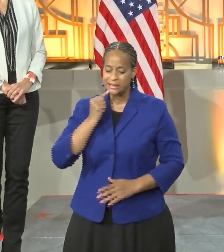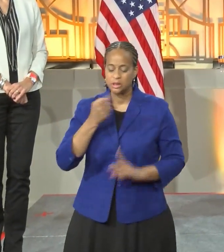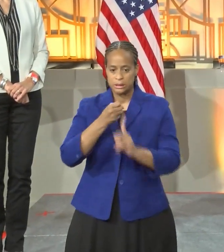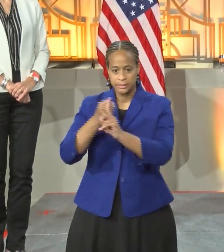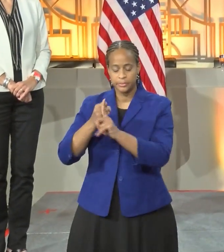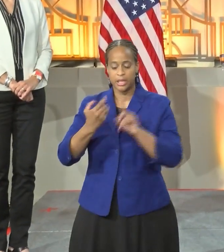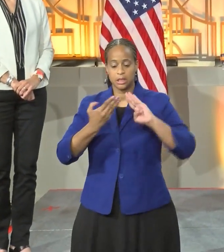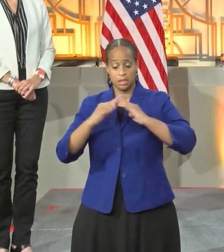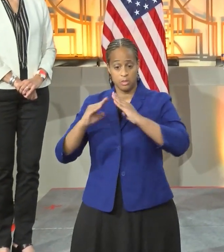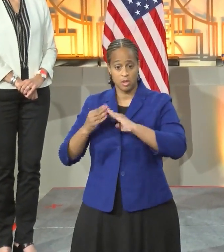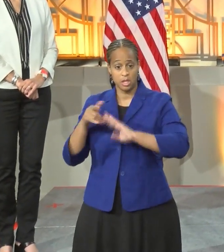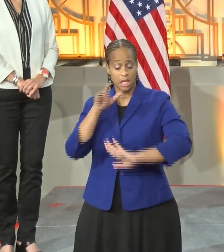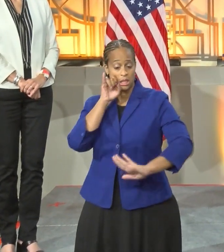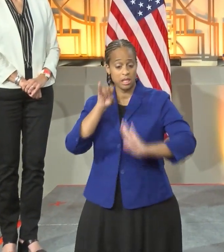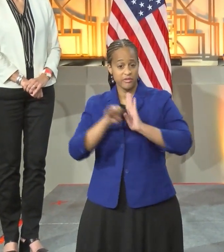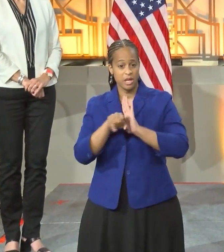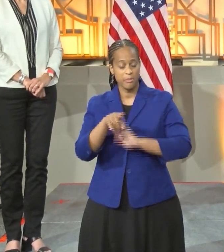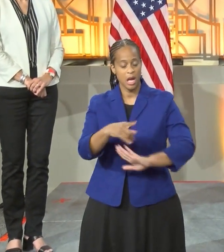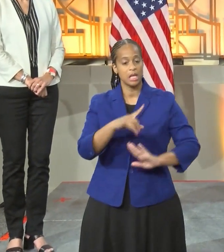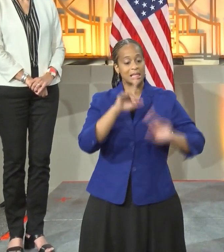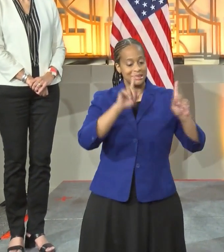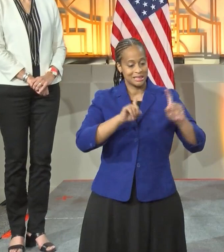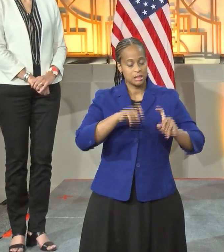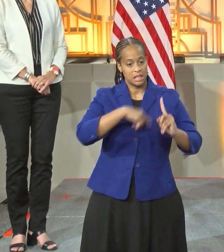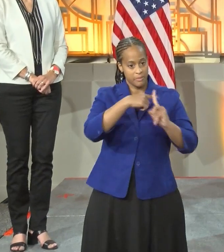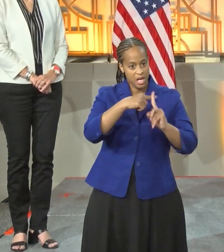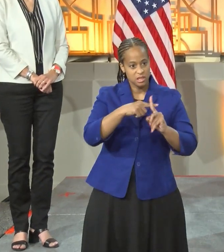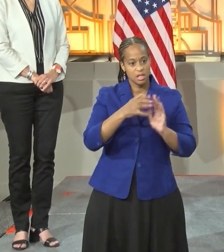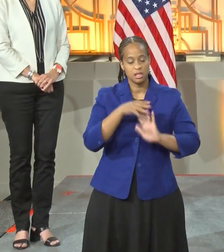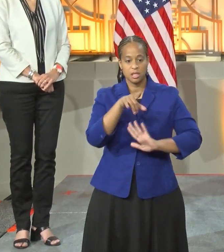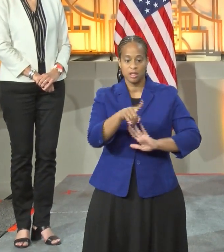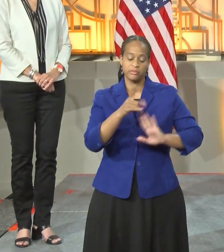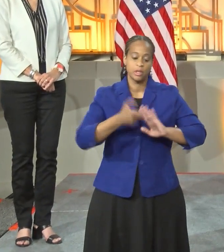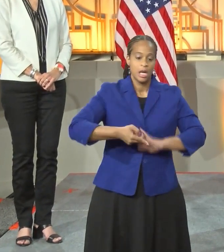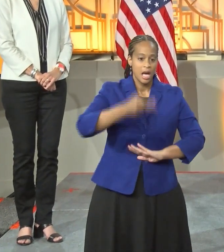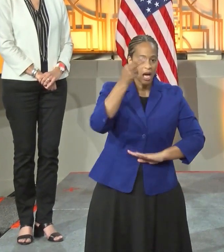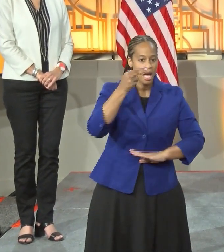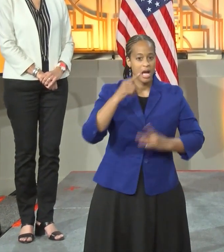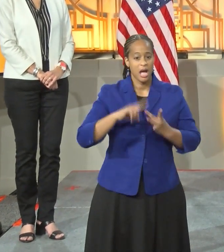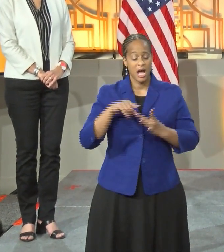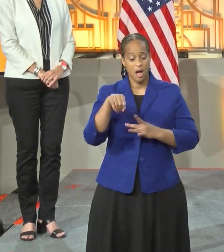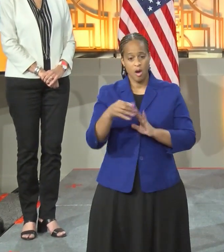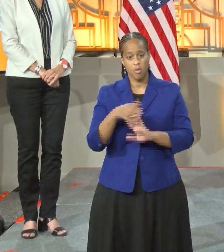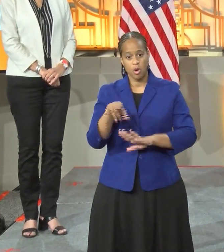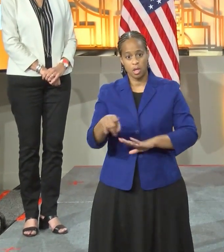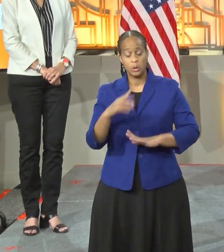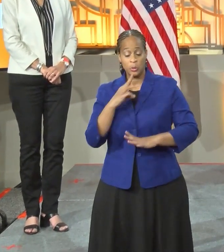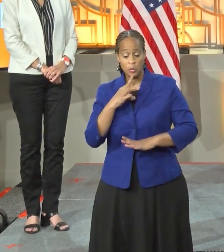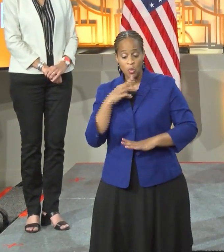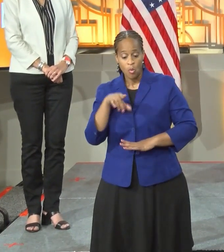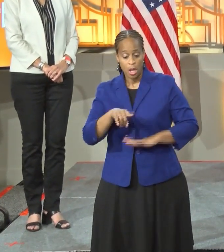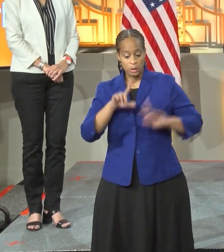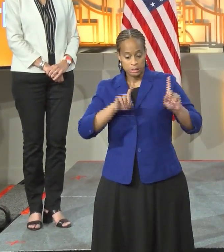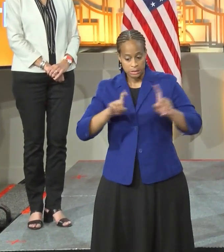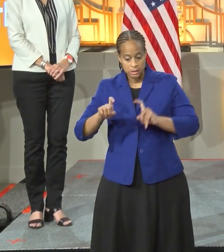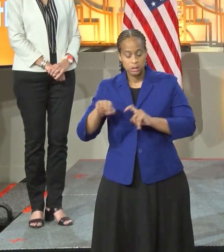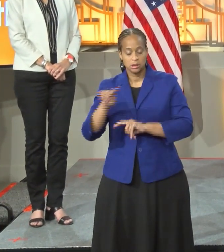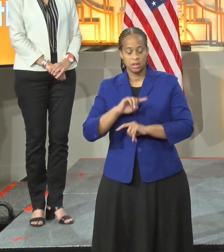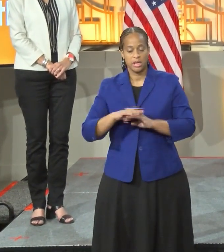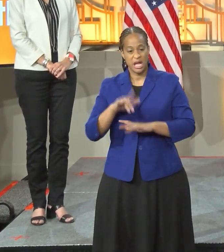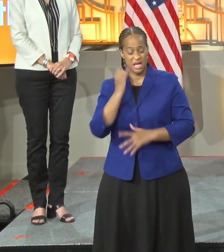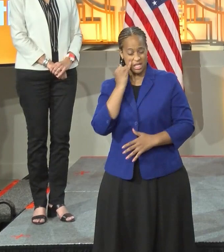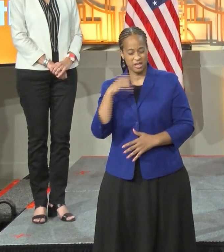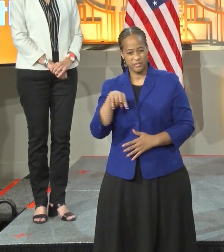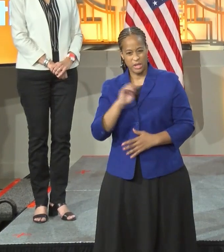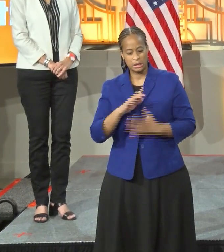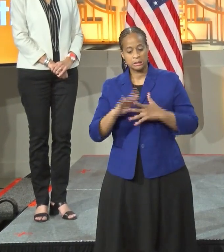communities identified by positivity, testing saturation, sewer sampling, and health vulnerability data.